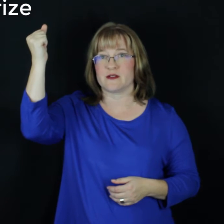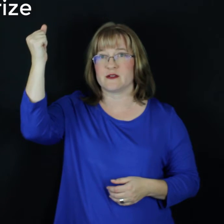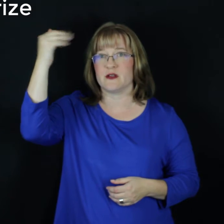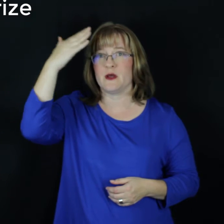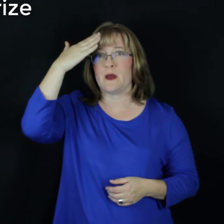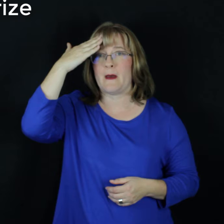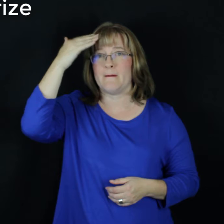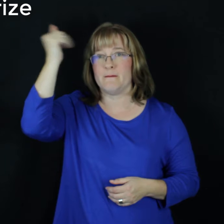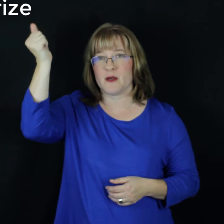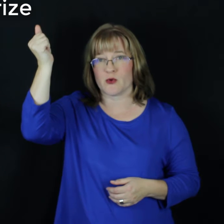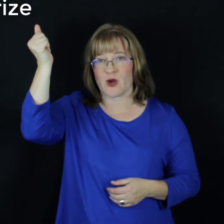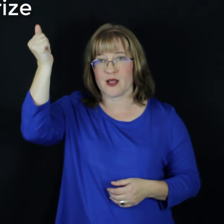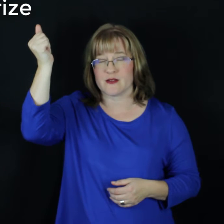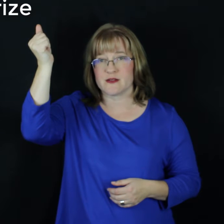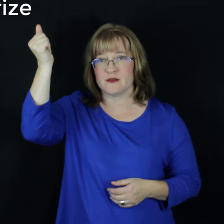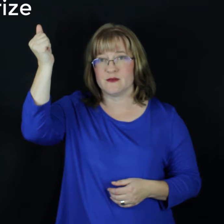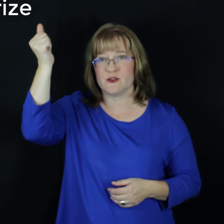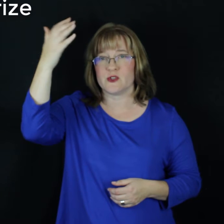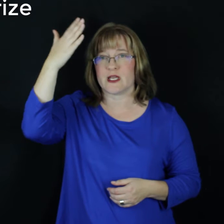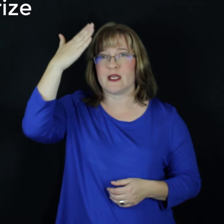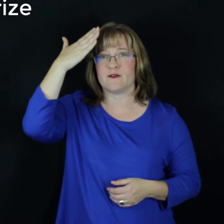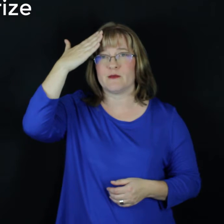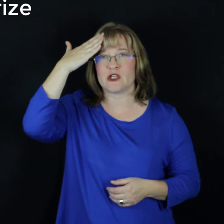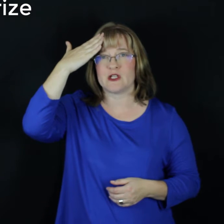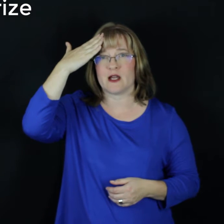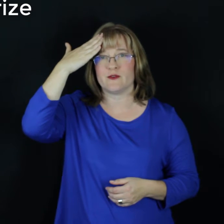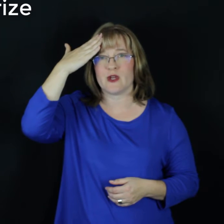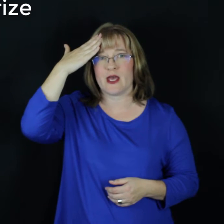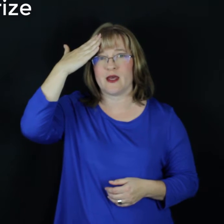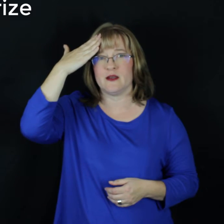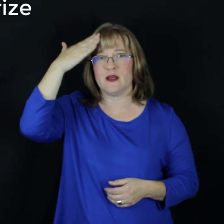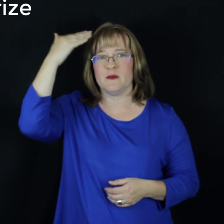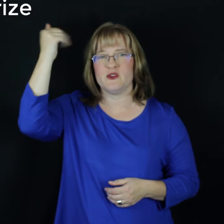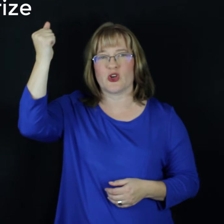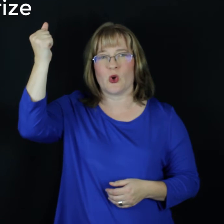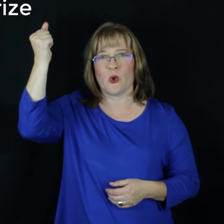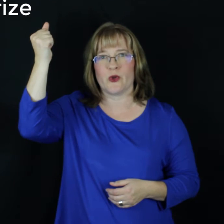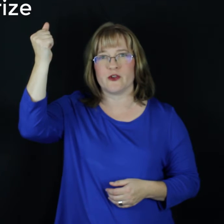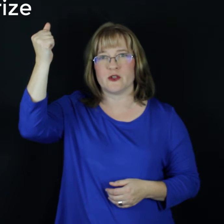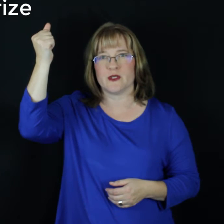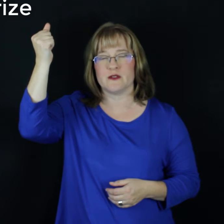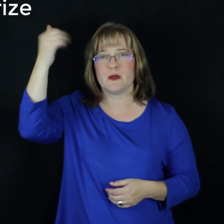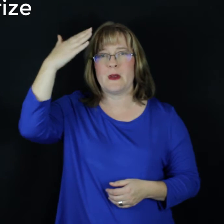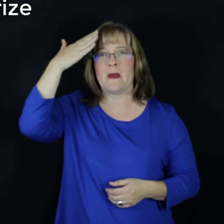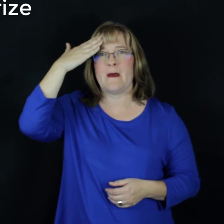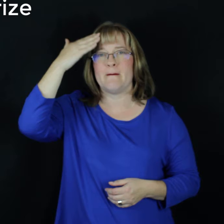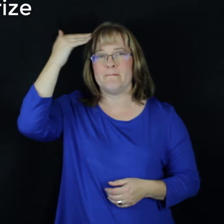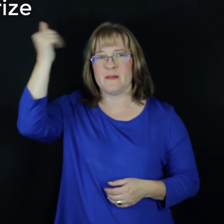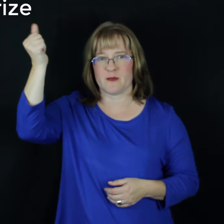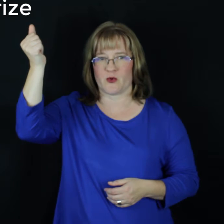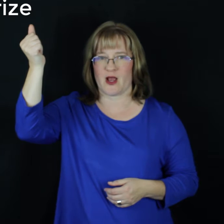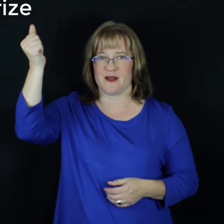fist. Memorize. Taking information out of your head, but you're going to hold on to it.